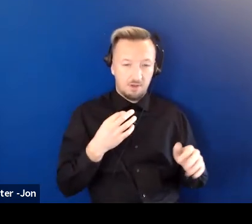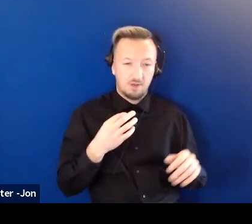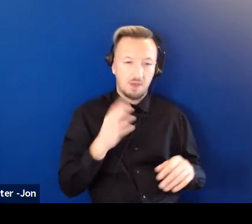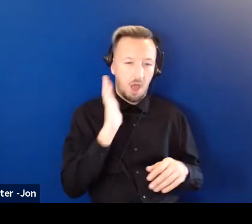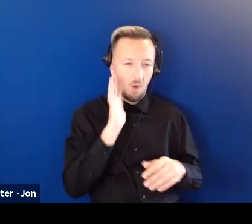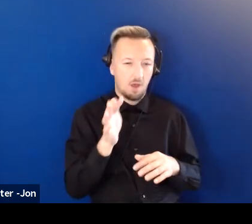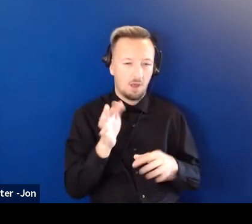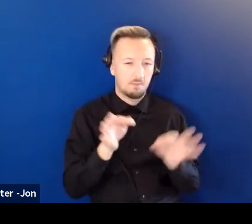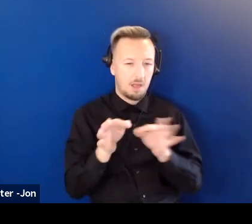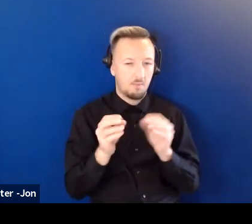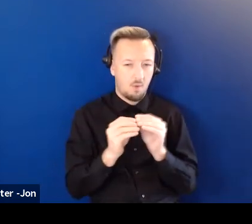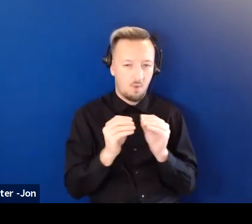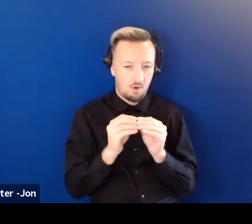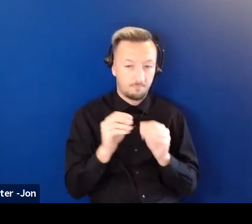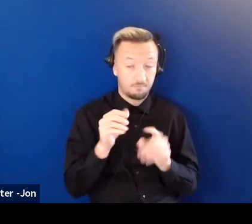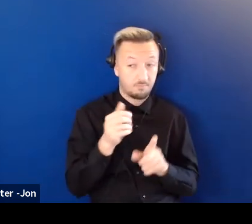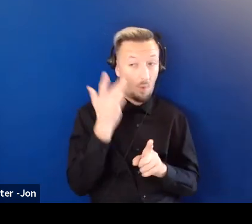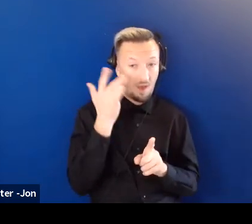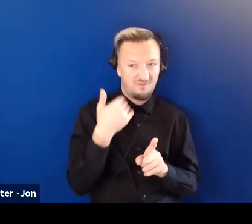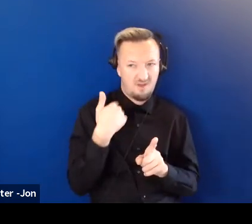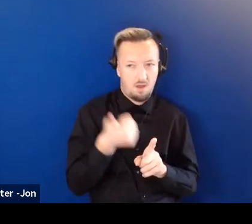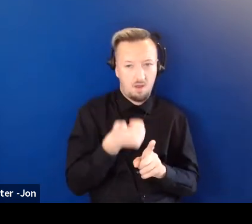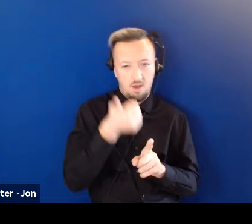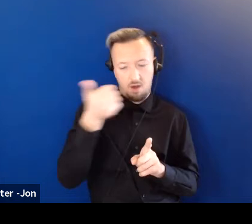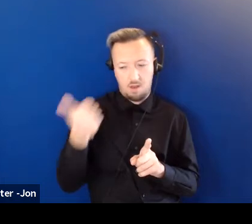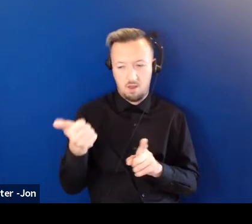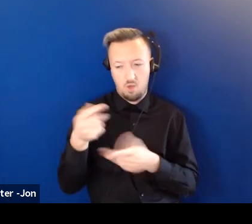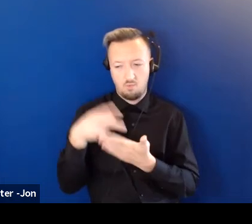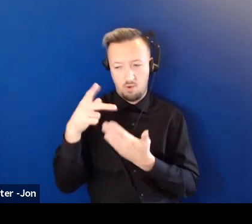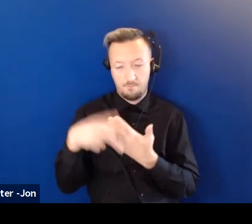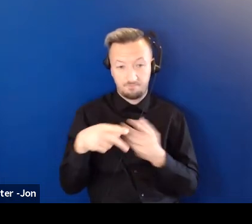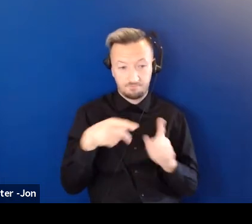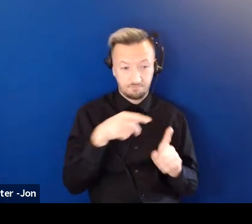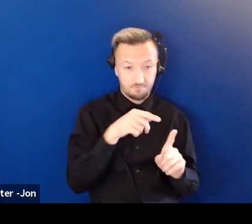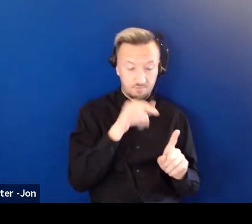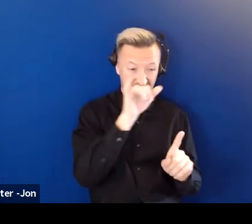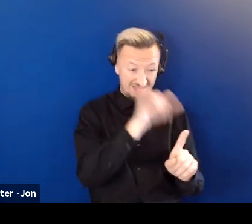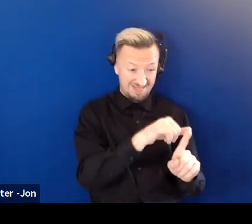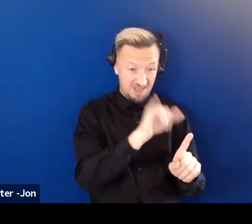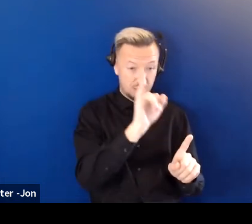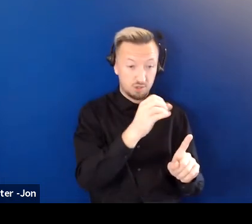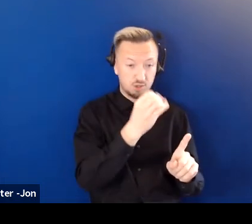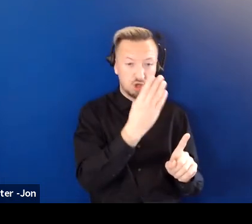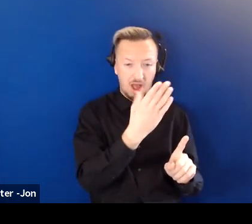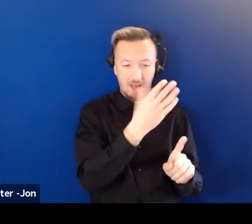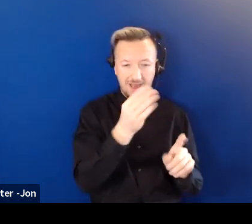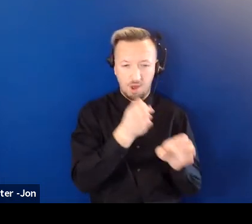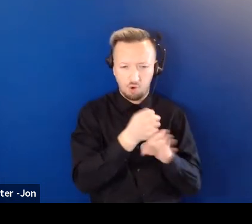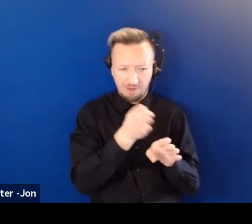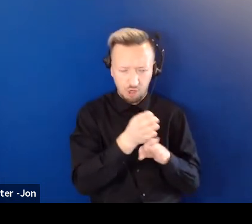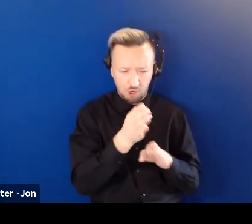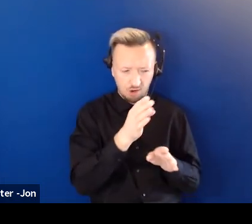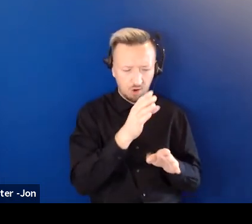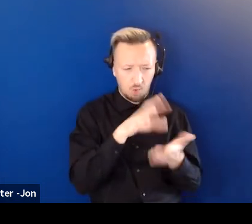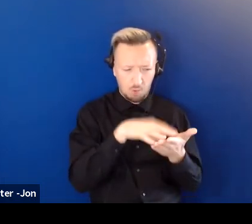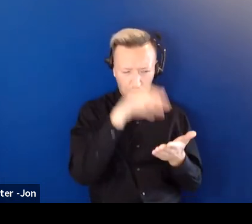little bit about another program that we did, that we pivoted from learning on this job and career awareness as not being the most accessible